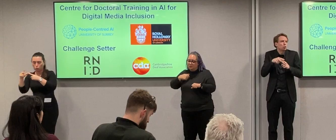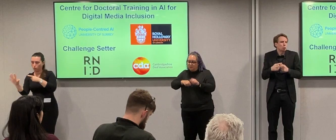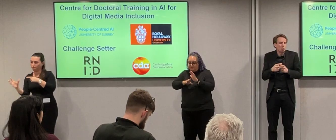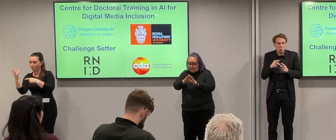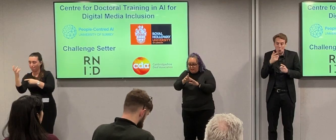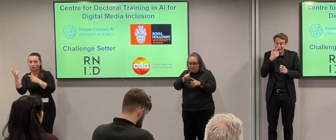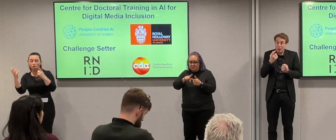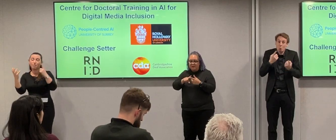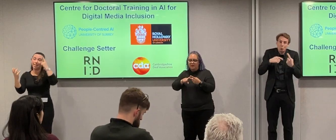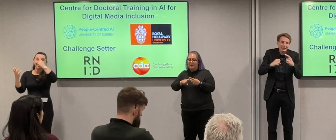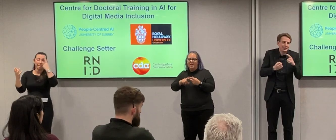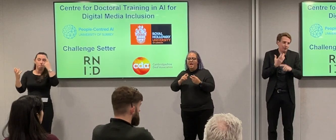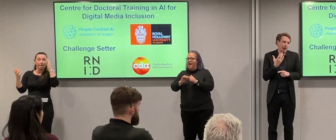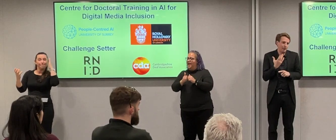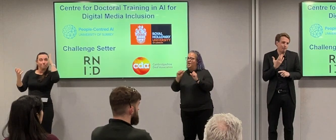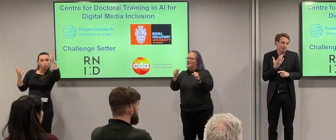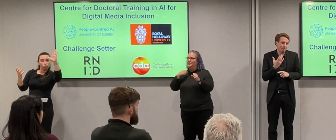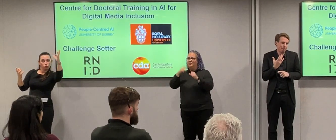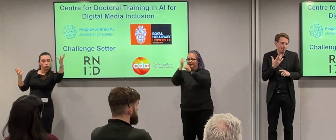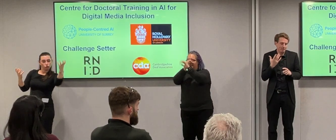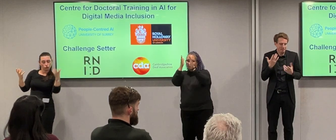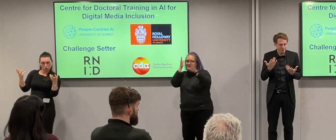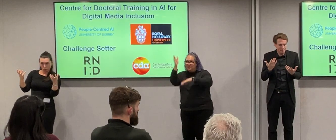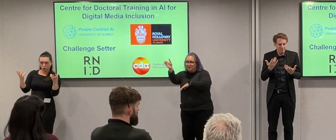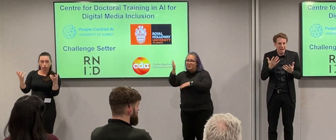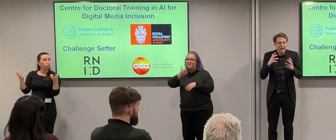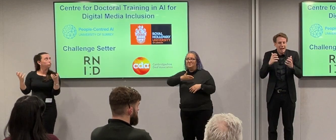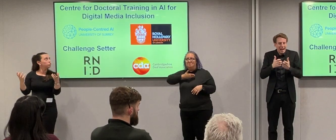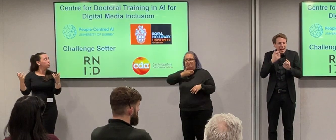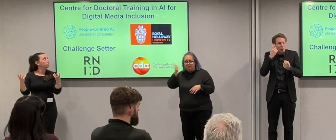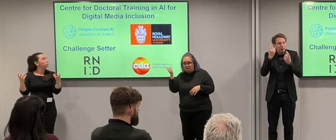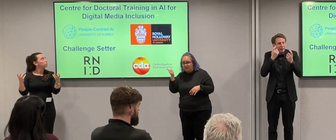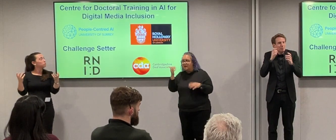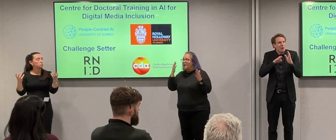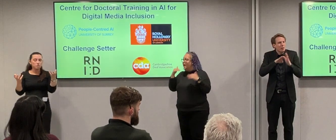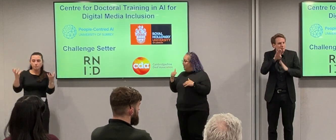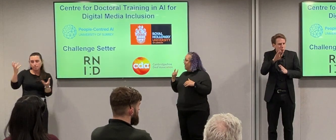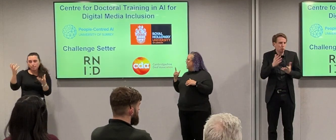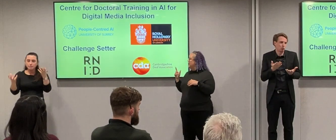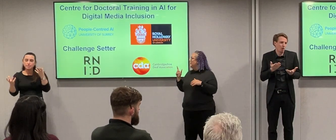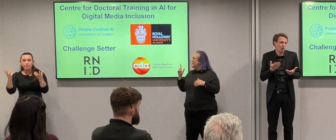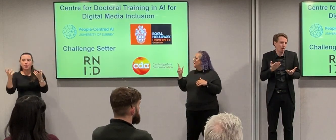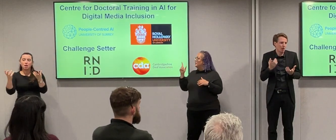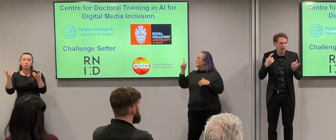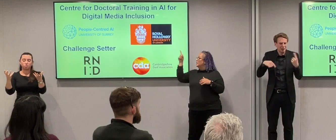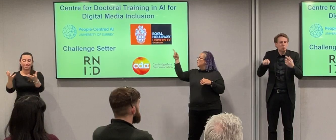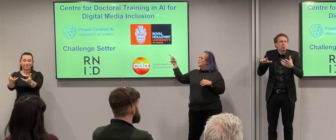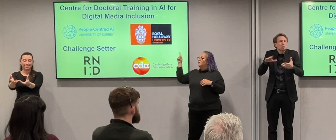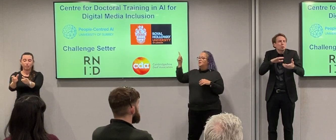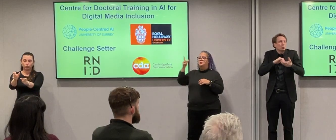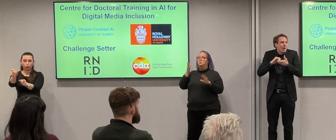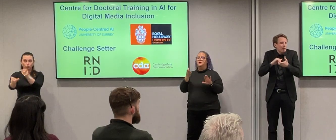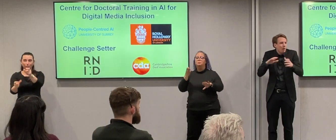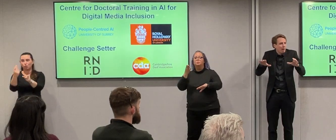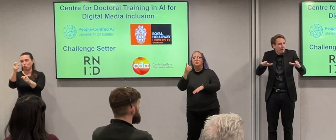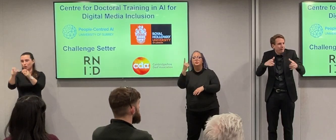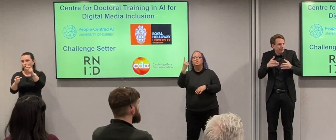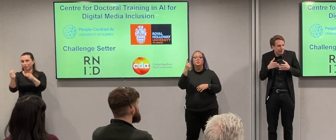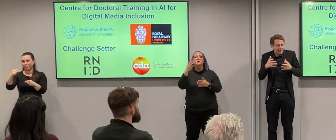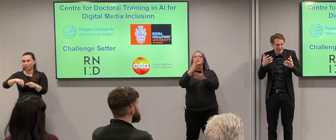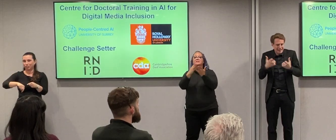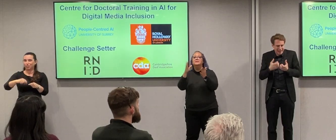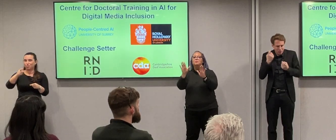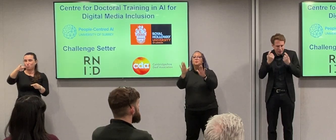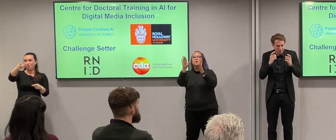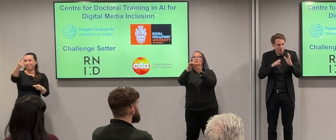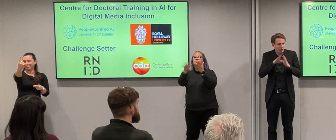better. And we, another long title, we posed this to some wonderful students, one of whom is in the room,